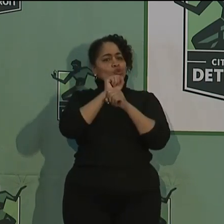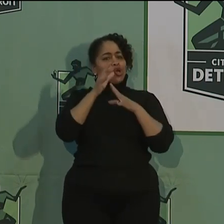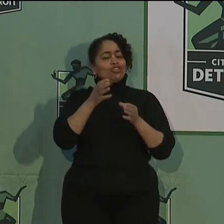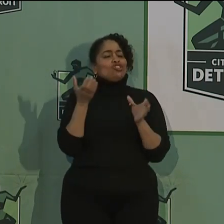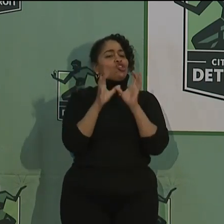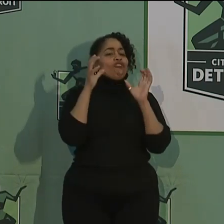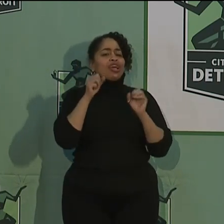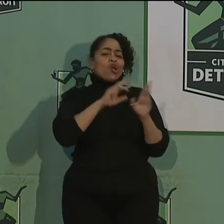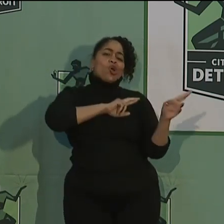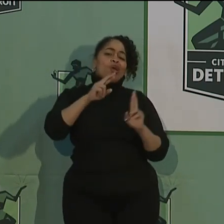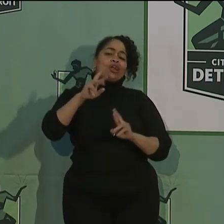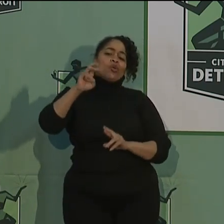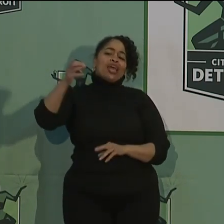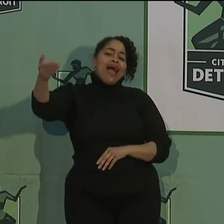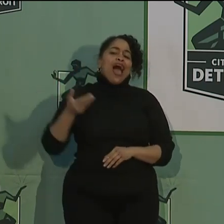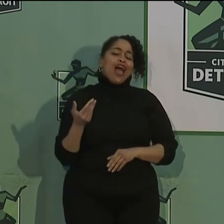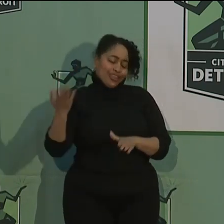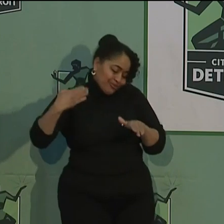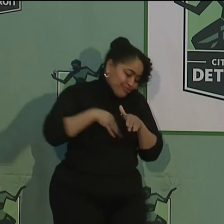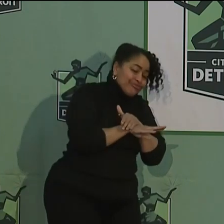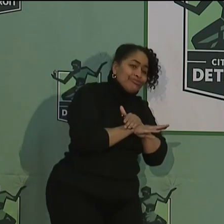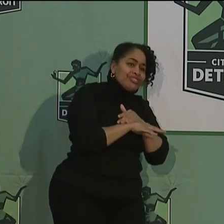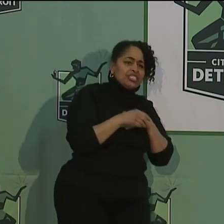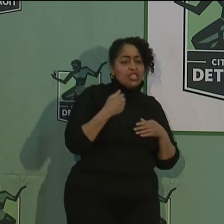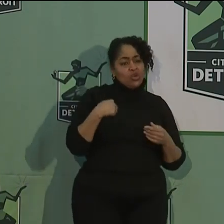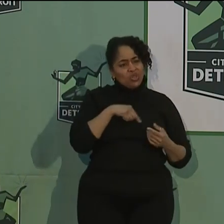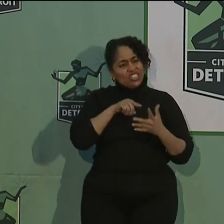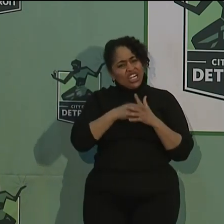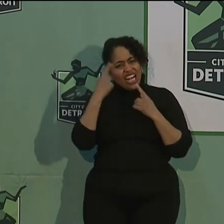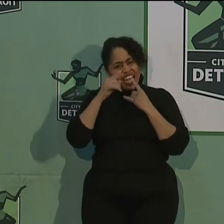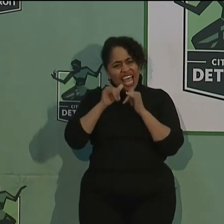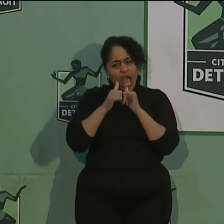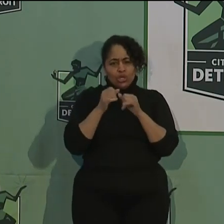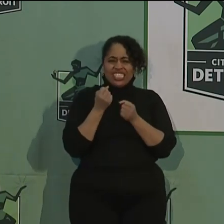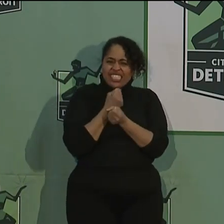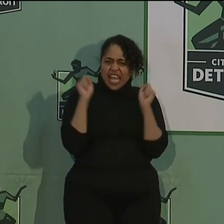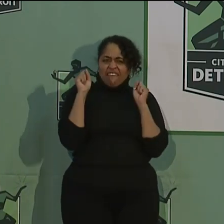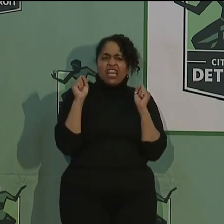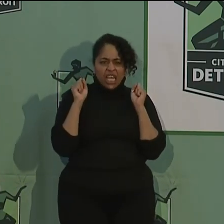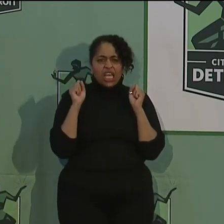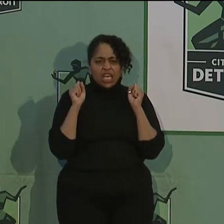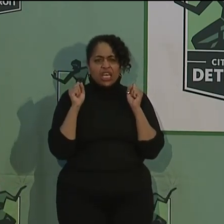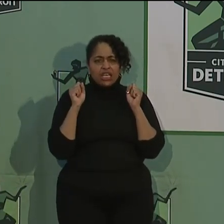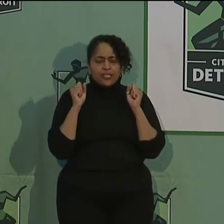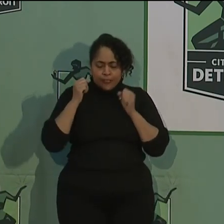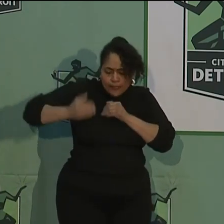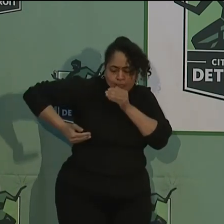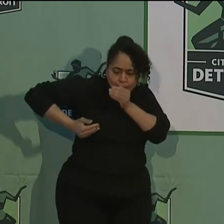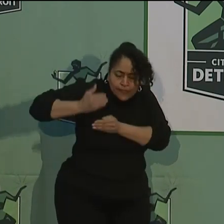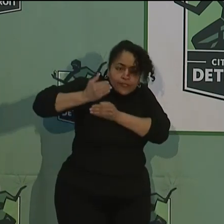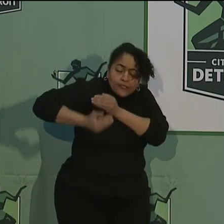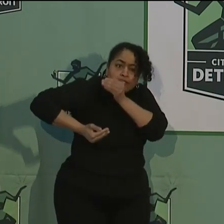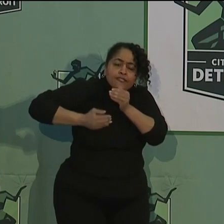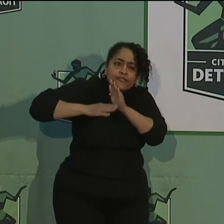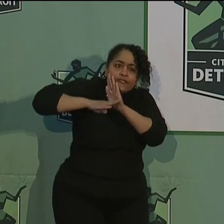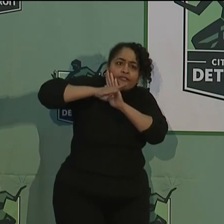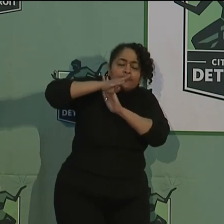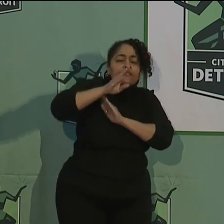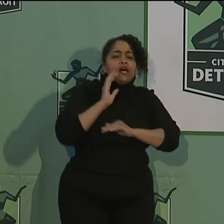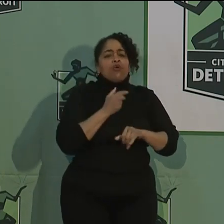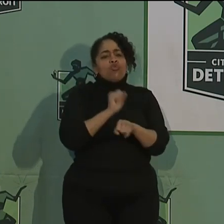ready to rehire. They'll come right in. We're starting to think about how to safely ramp our workforce back up job by